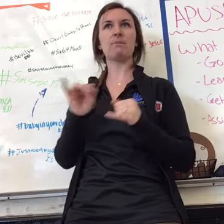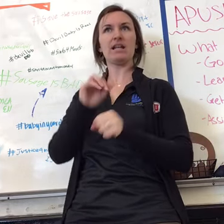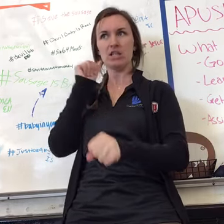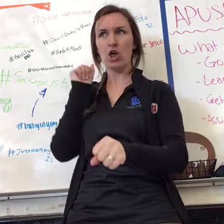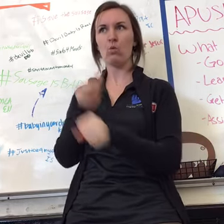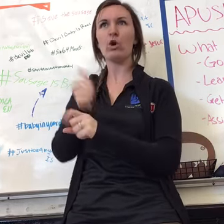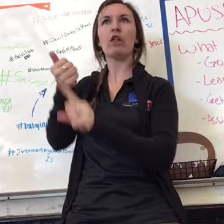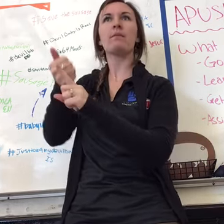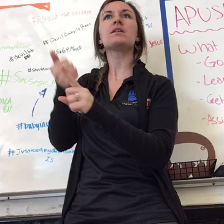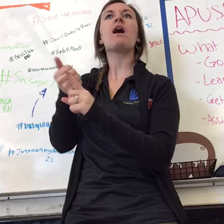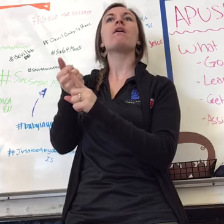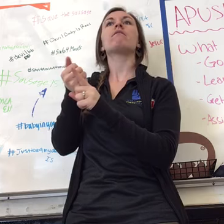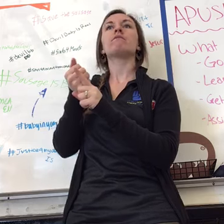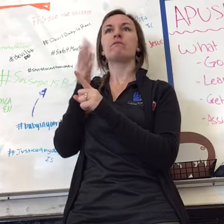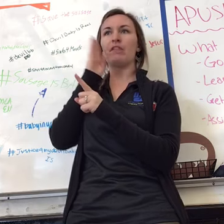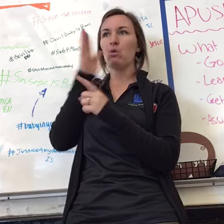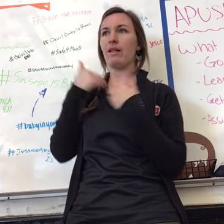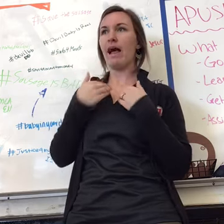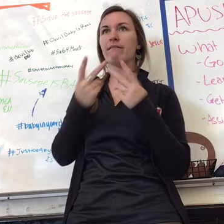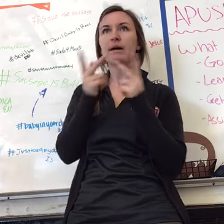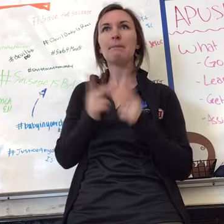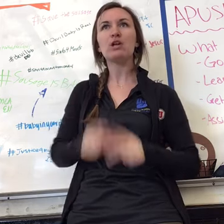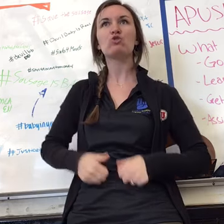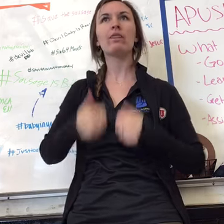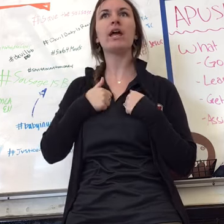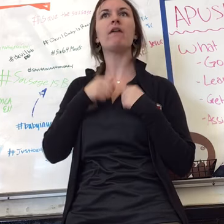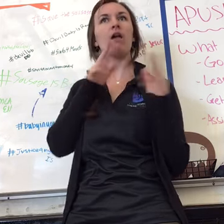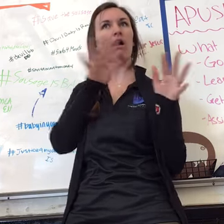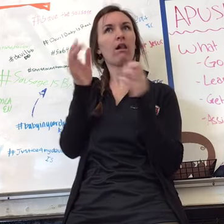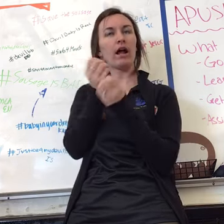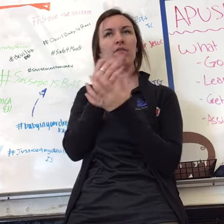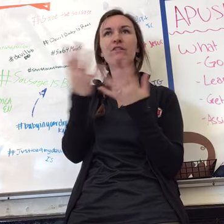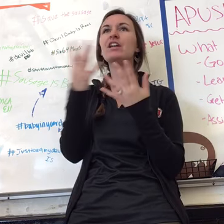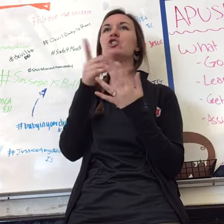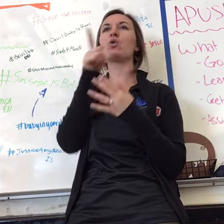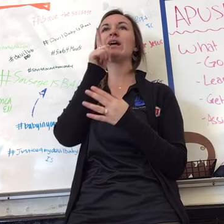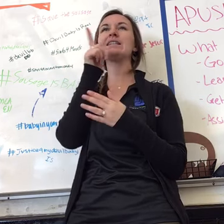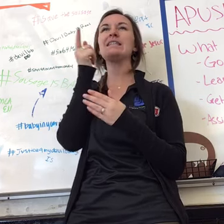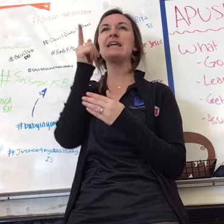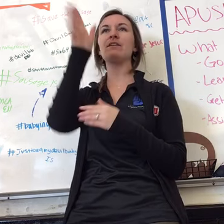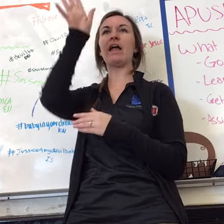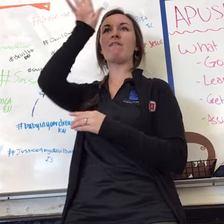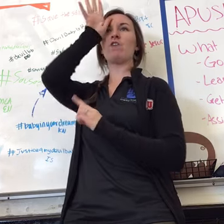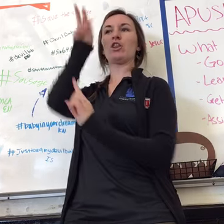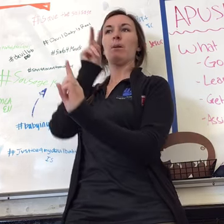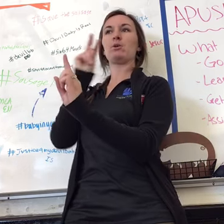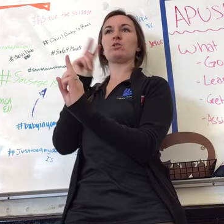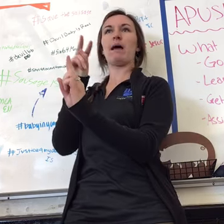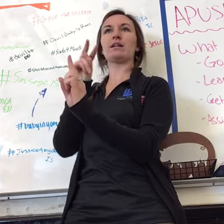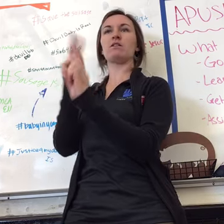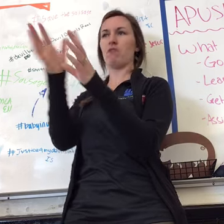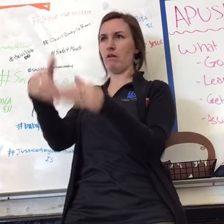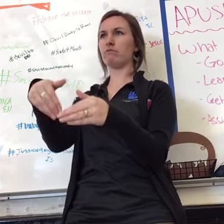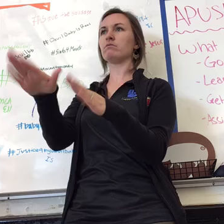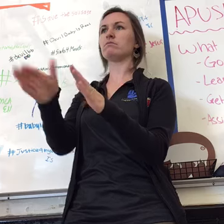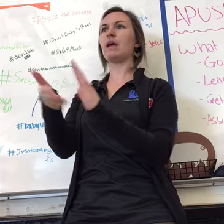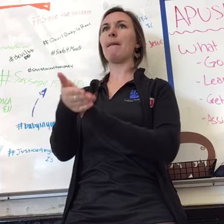their own kids. Does that make sense? It's really this fatherly idea of being a good business owner and helping your